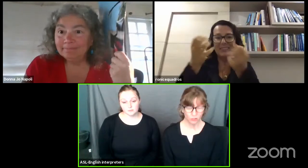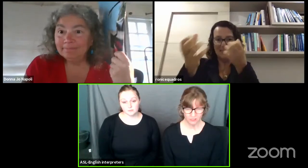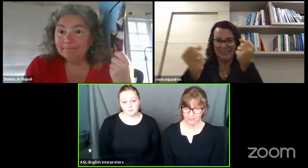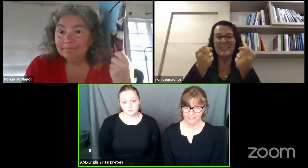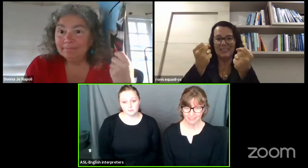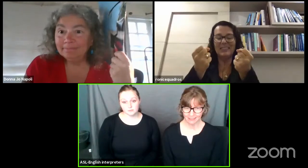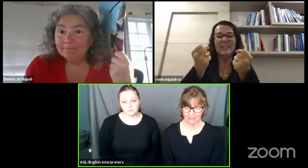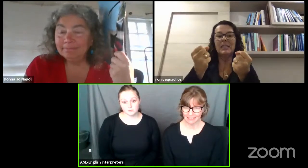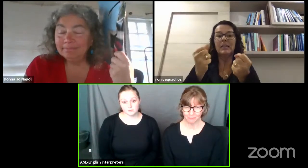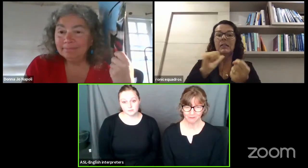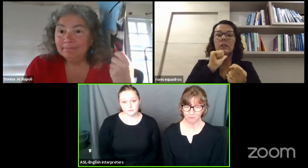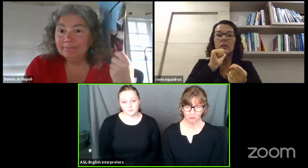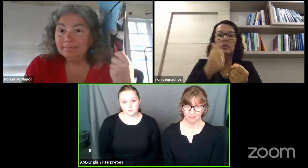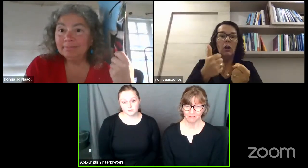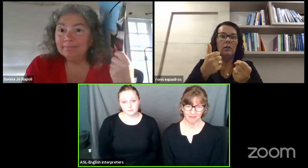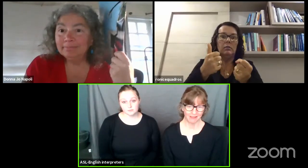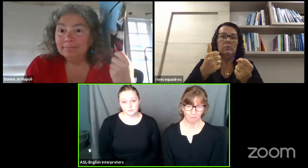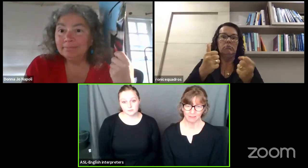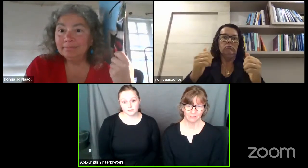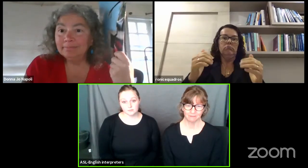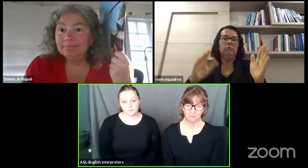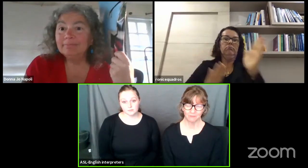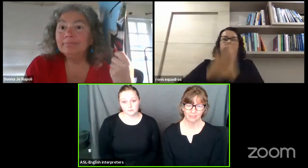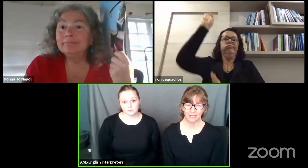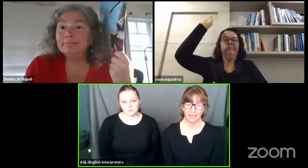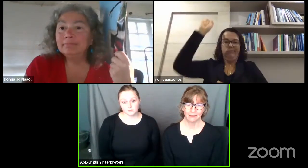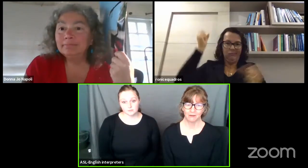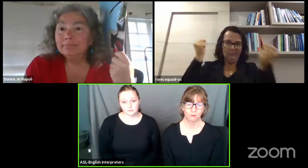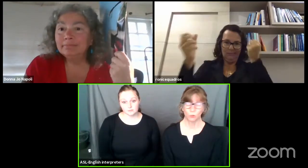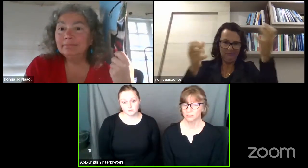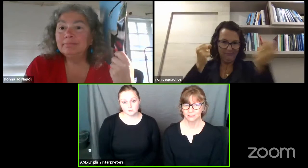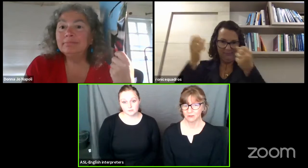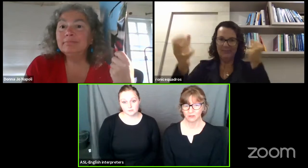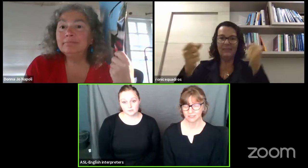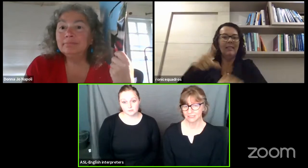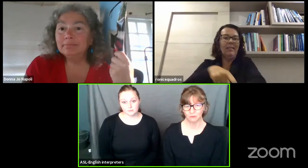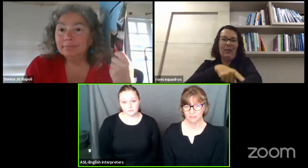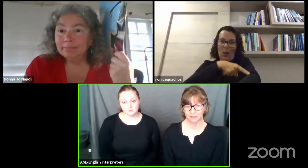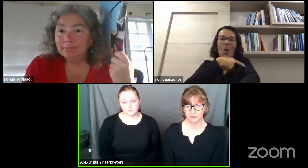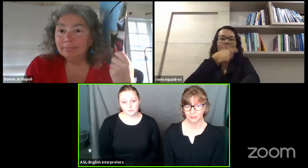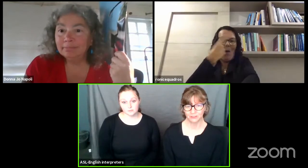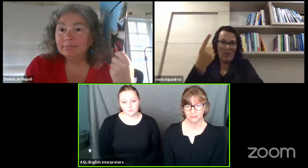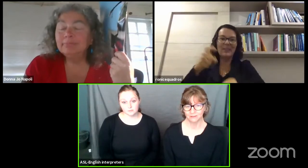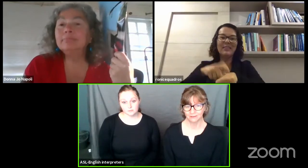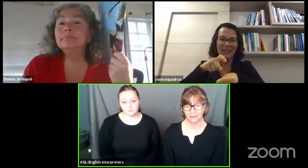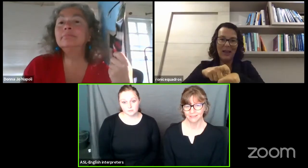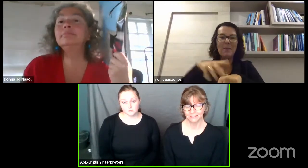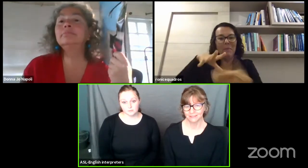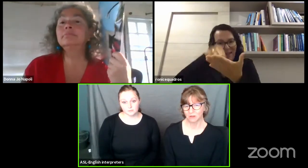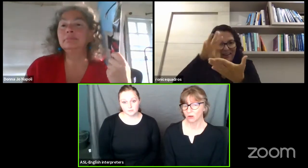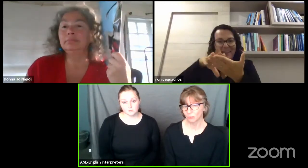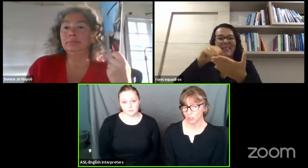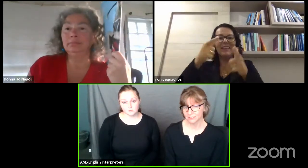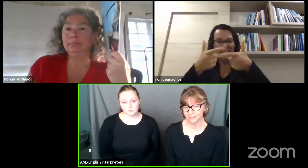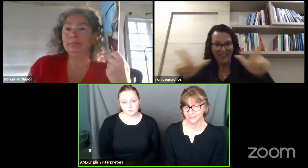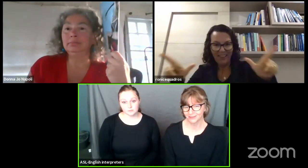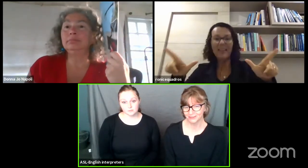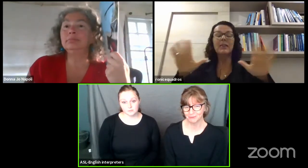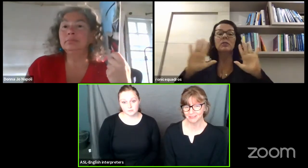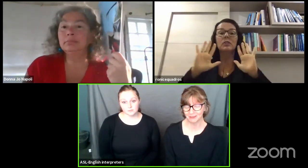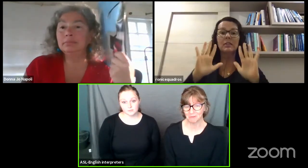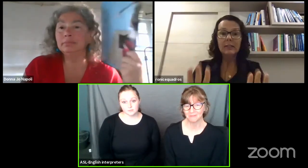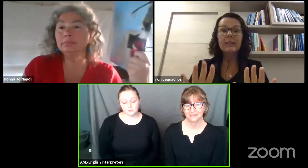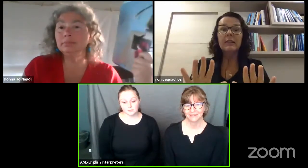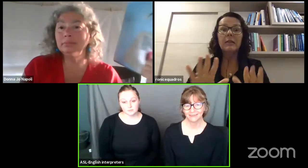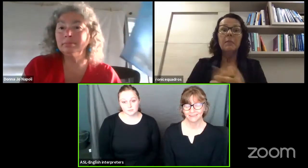It's of course a second language for the family. And of course, they're not skilled signers. It's a long process